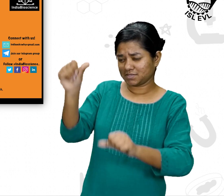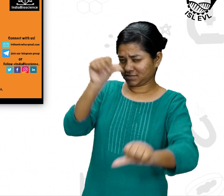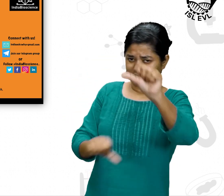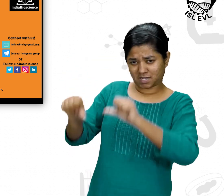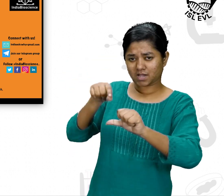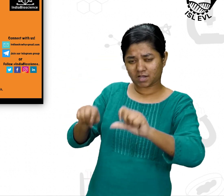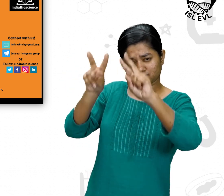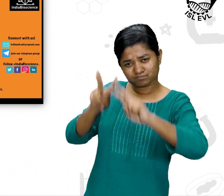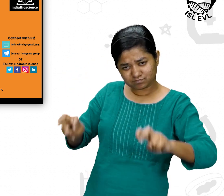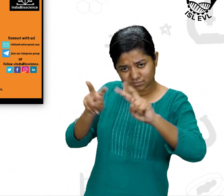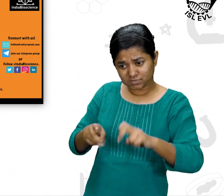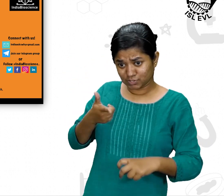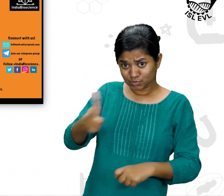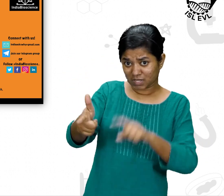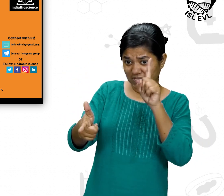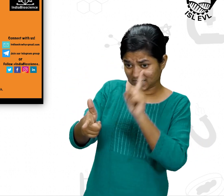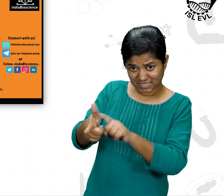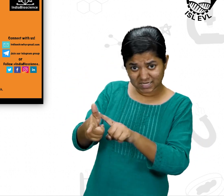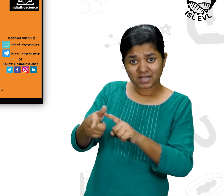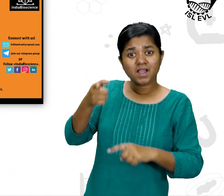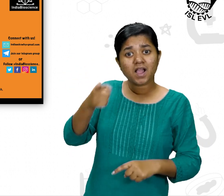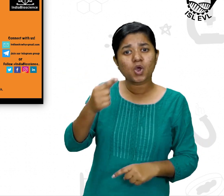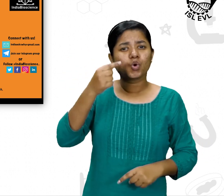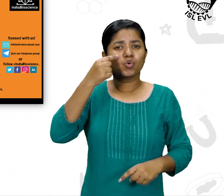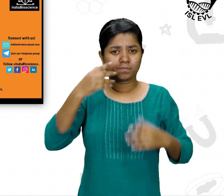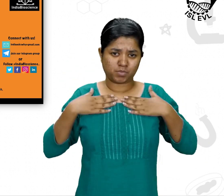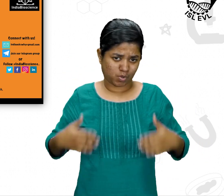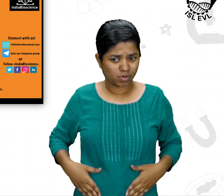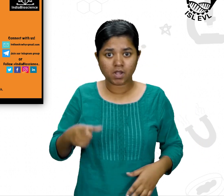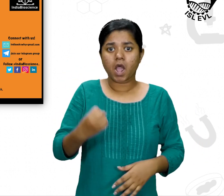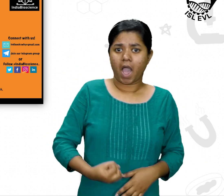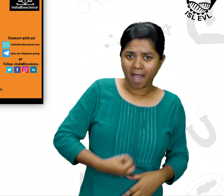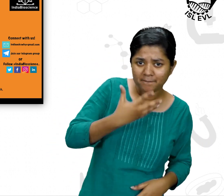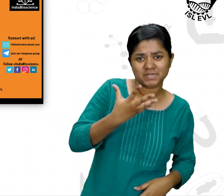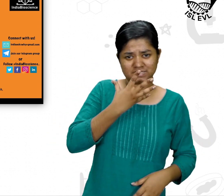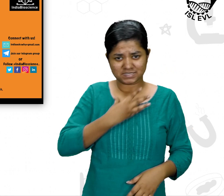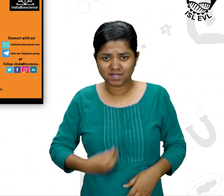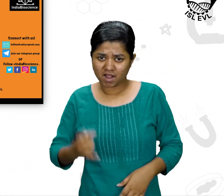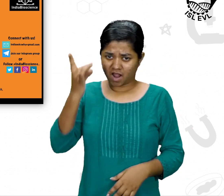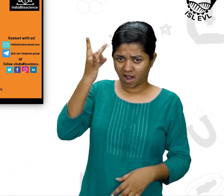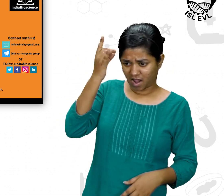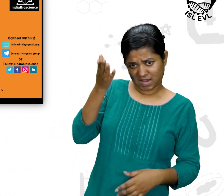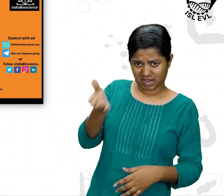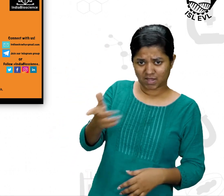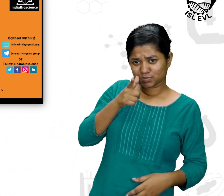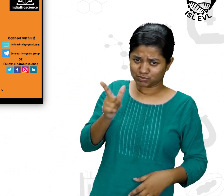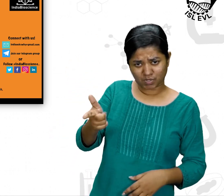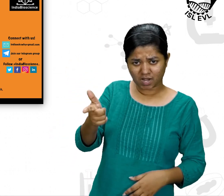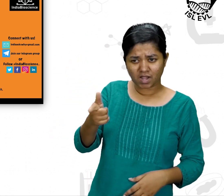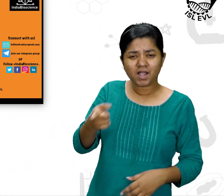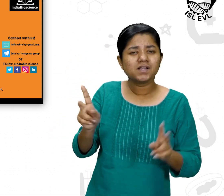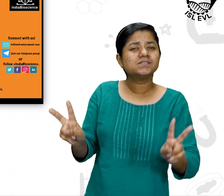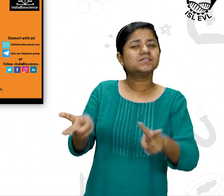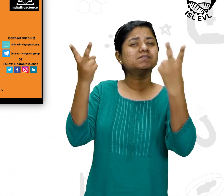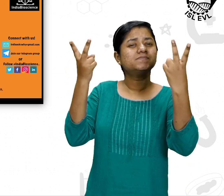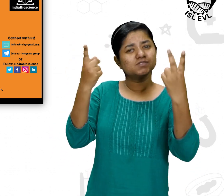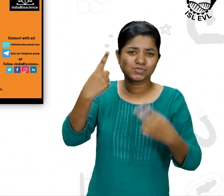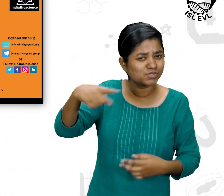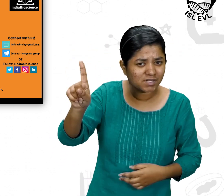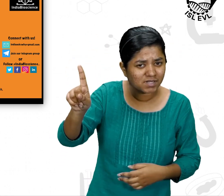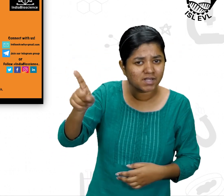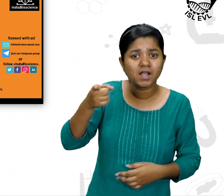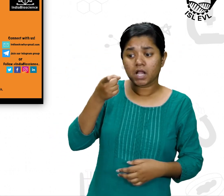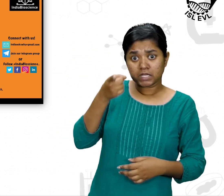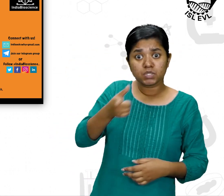you say, okay, the rat is now happy or angry, right? Yeah. So the thing is, we can't, it's not like we